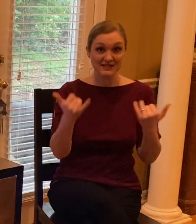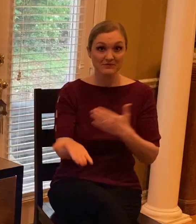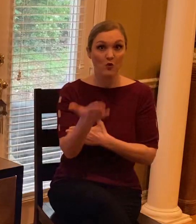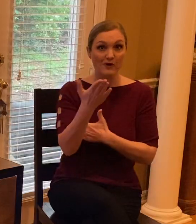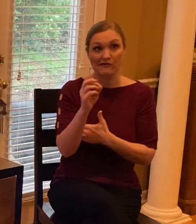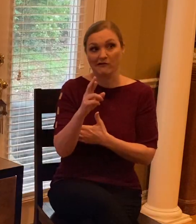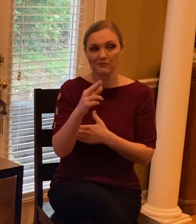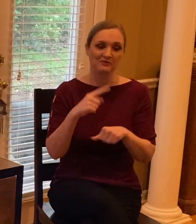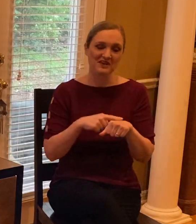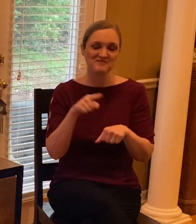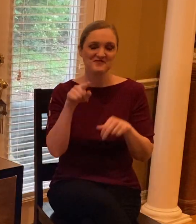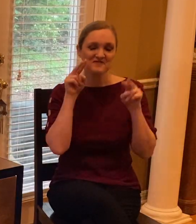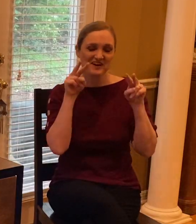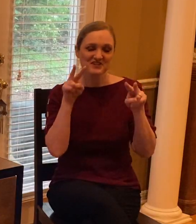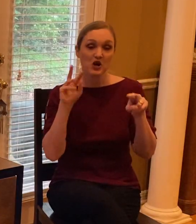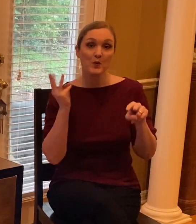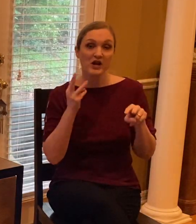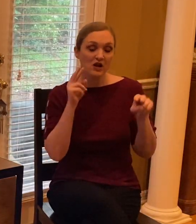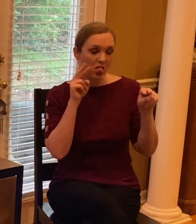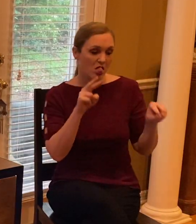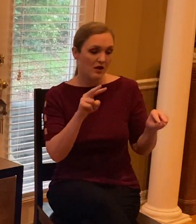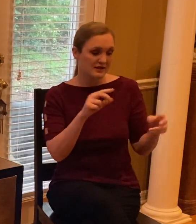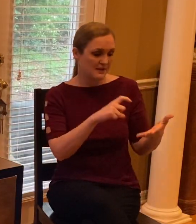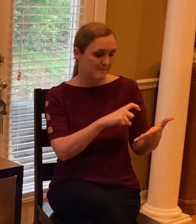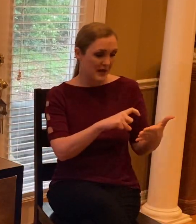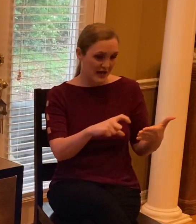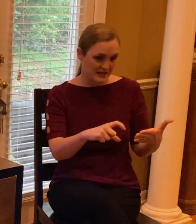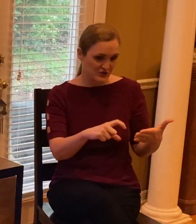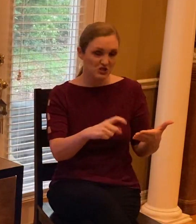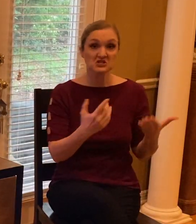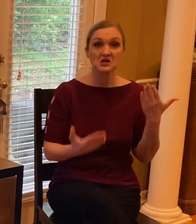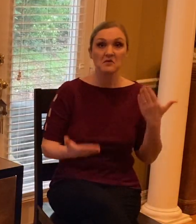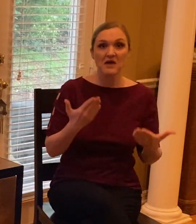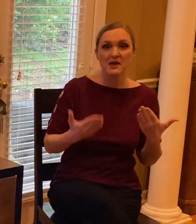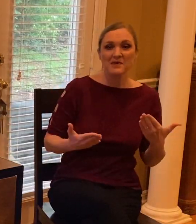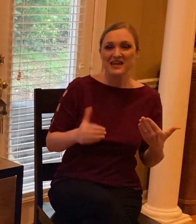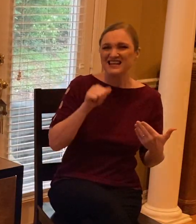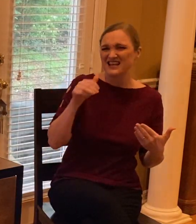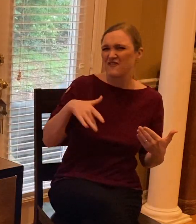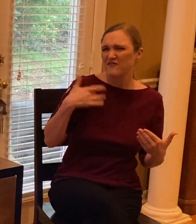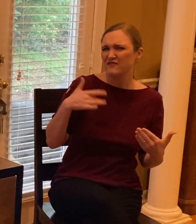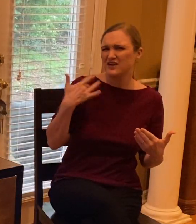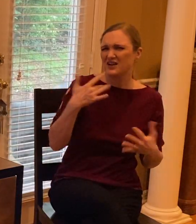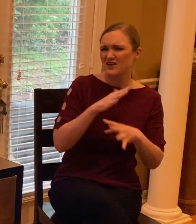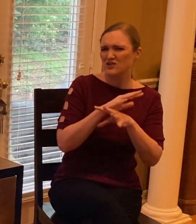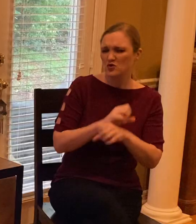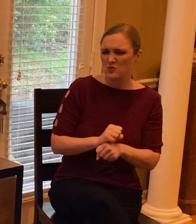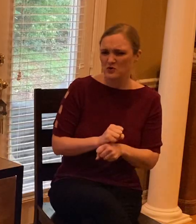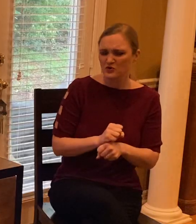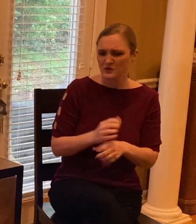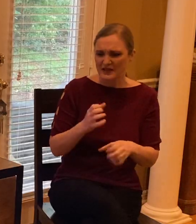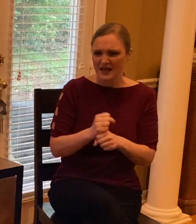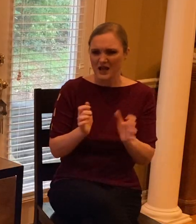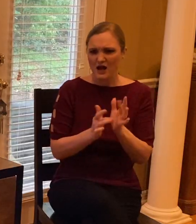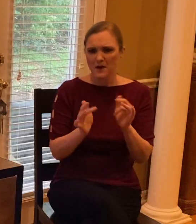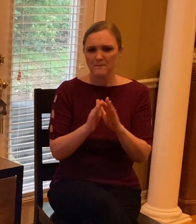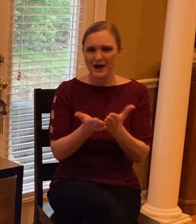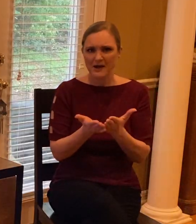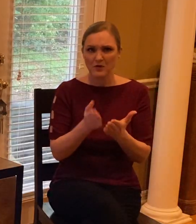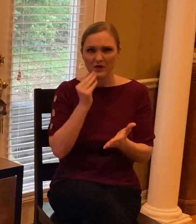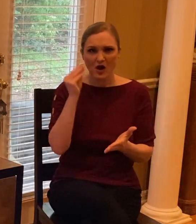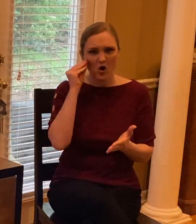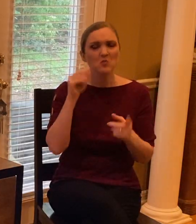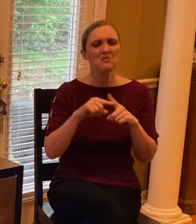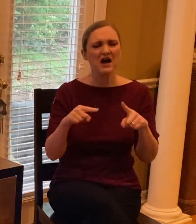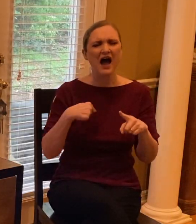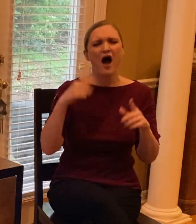you're watching this, we're going to be looking at some passages. And maybe it doesn't feel normal to grab your Bible and go through it while you're at home. But I hope you'll